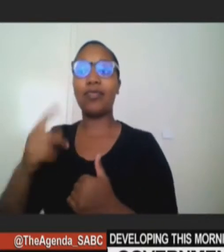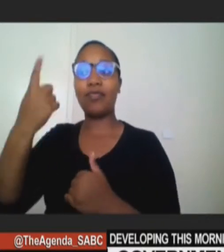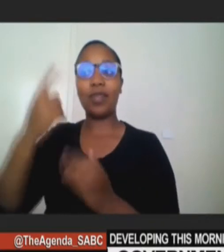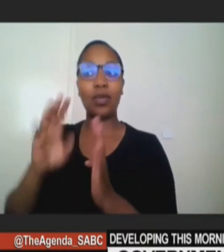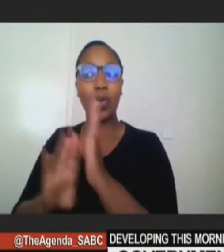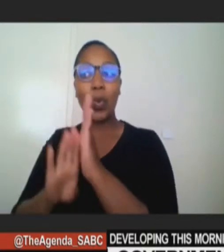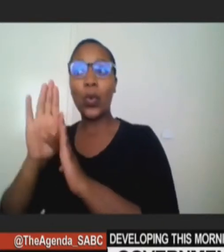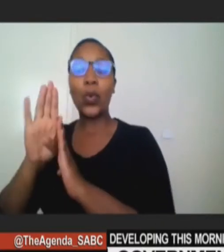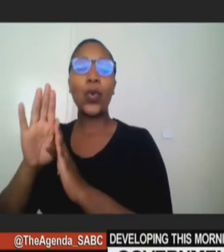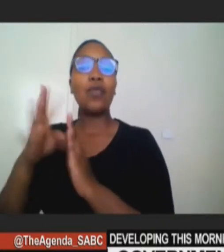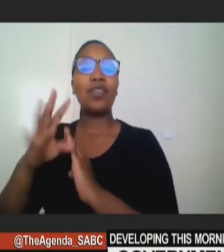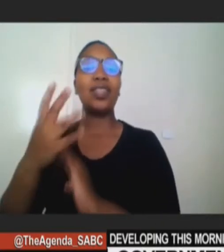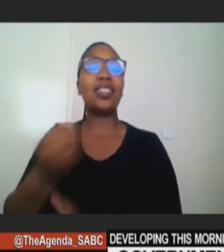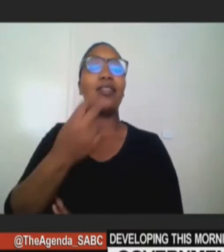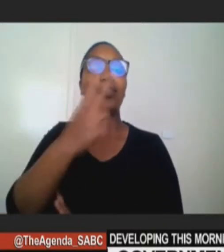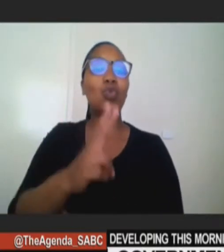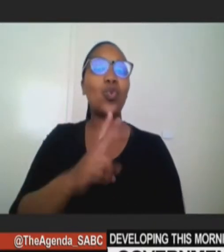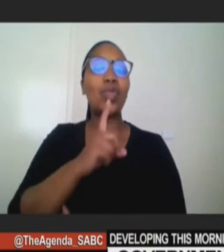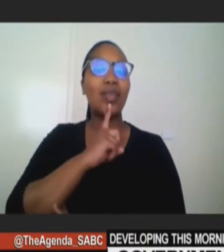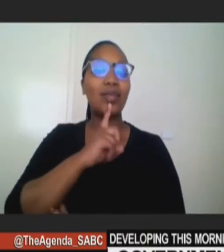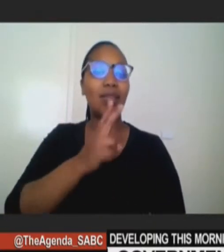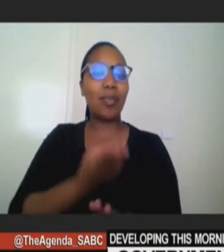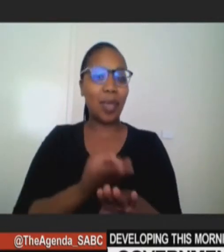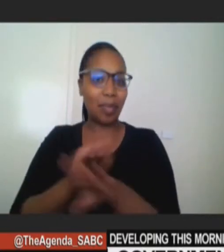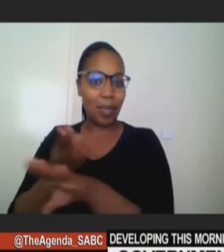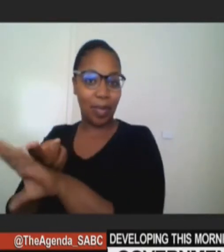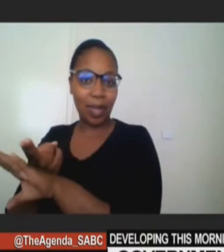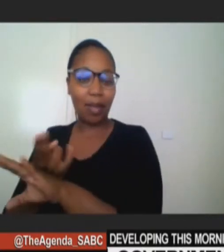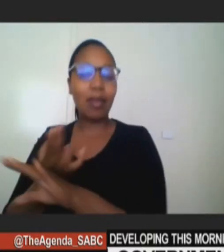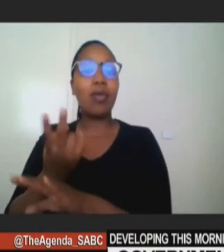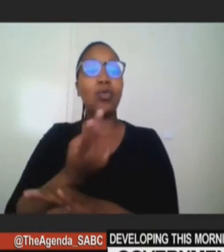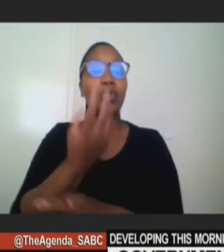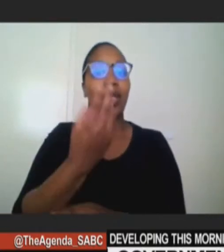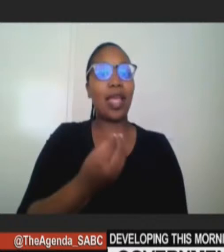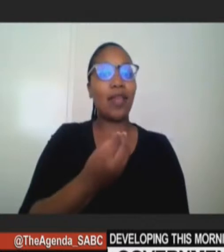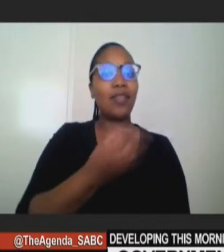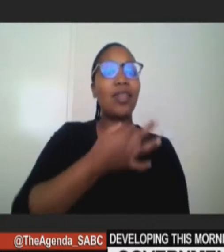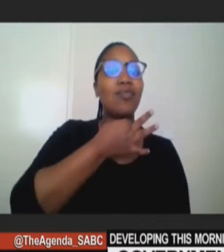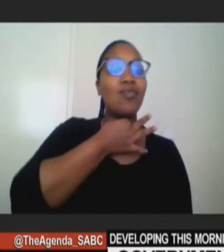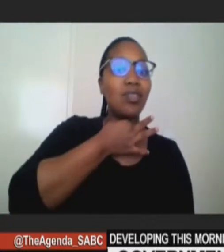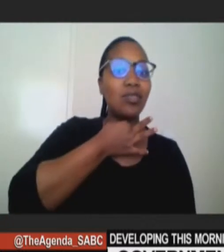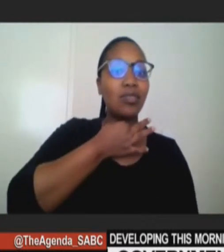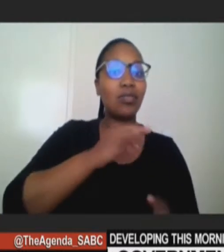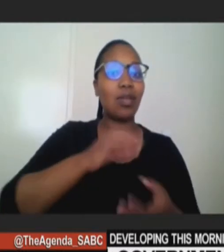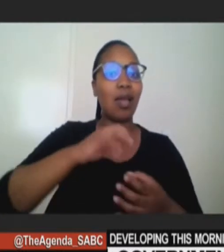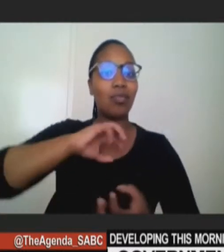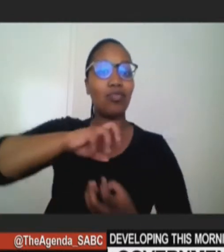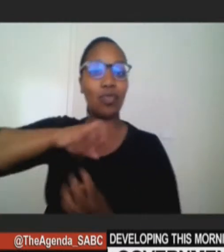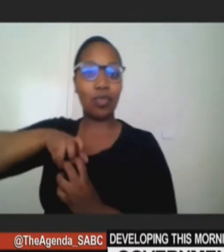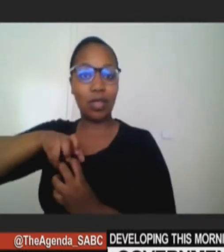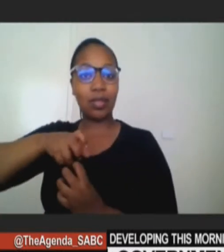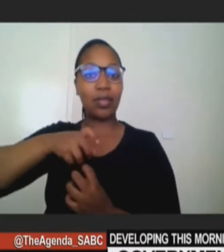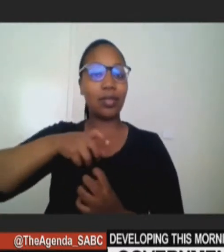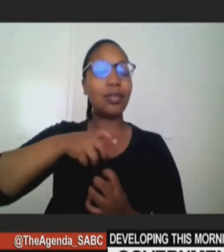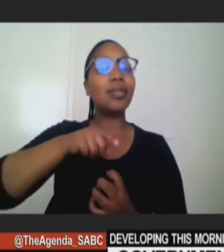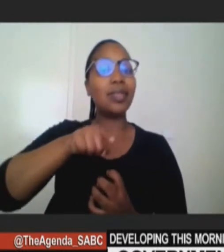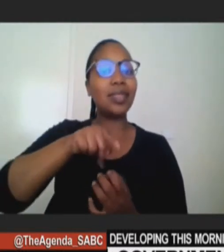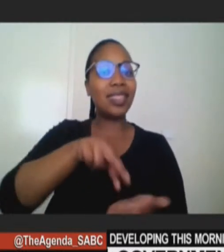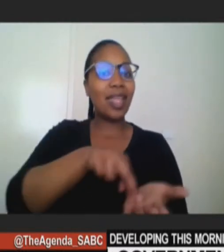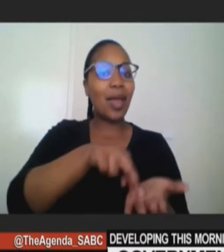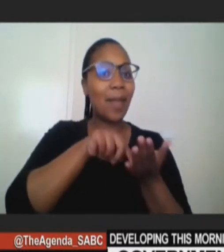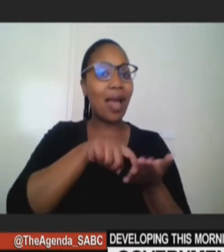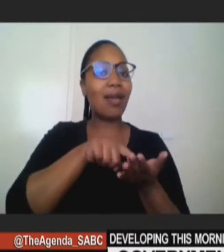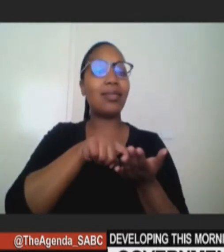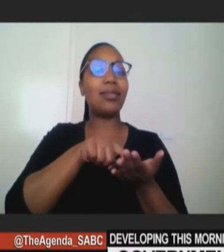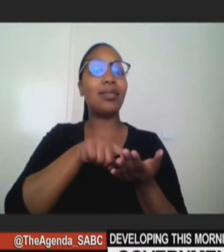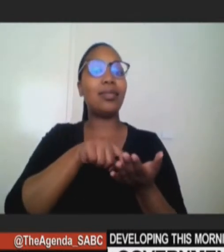we call a risk-adjusted, demand-informed strategy. So as the peak of the third